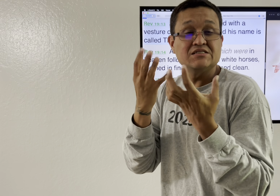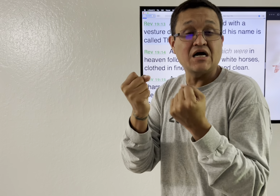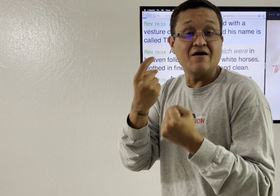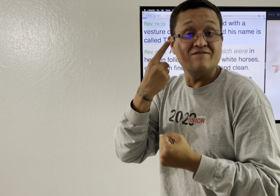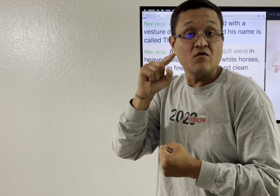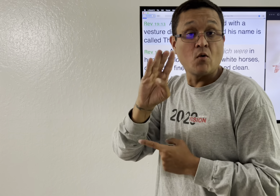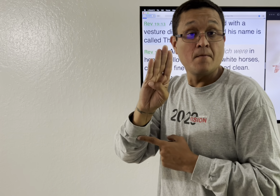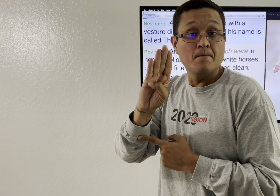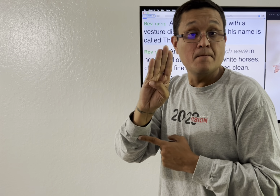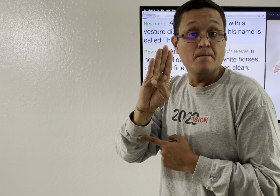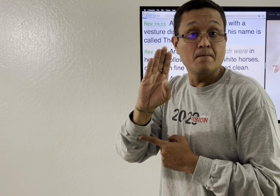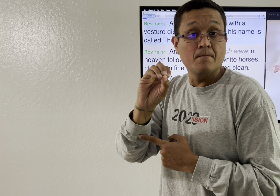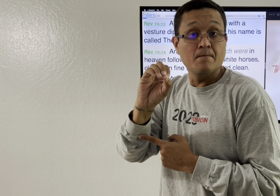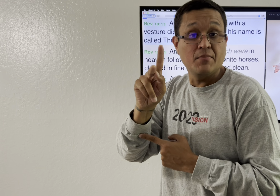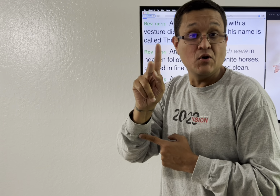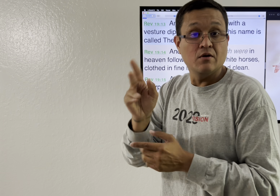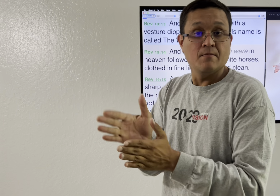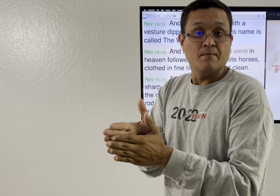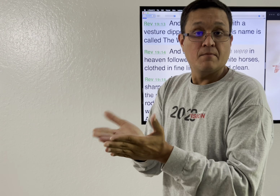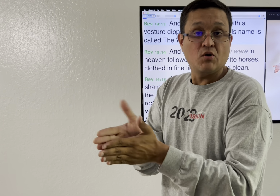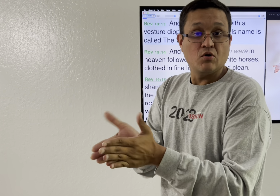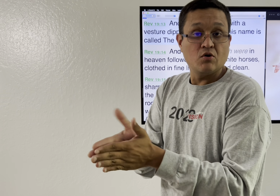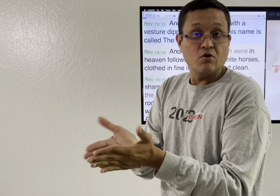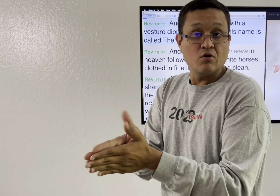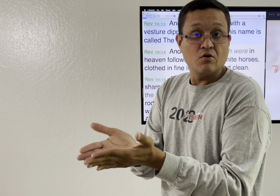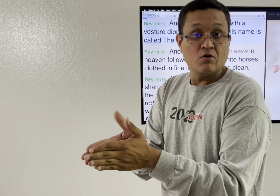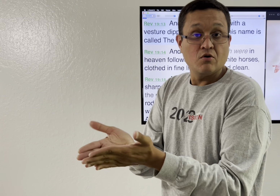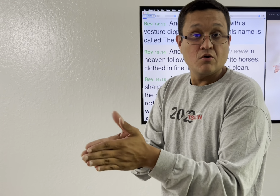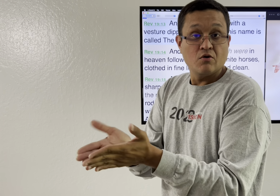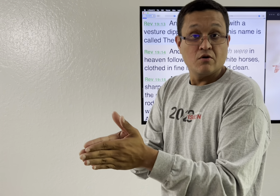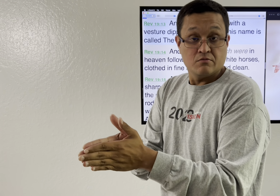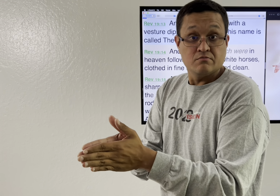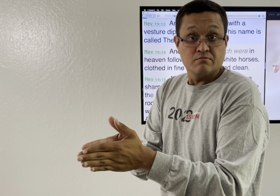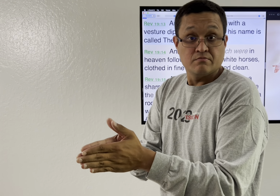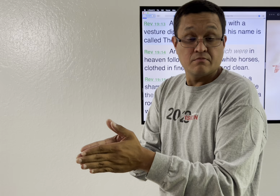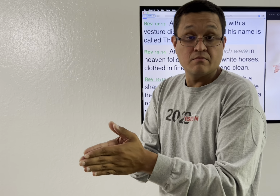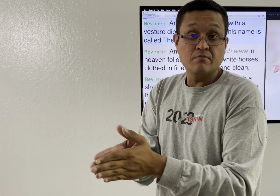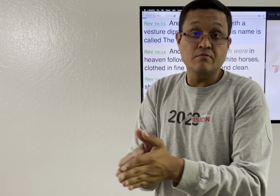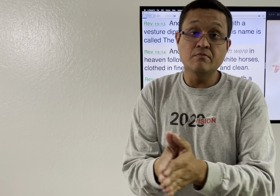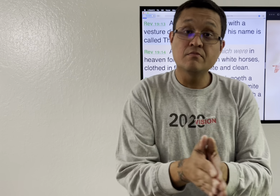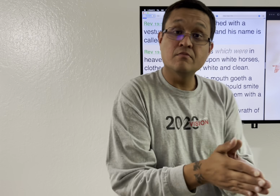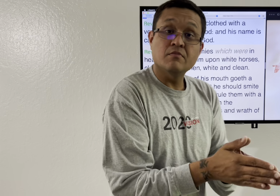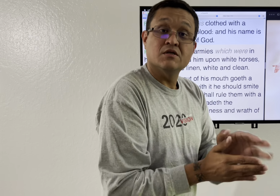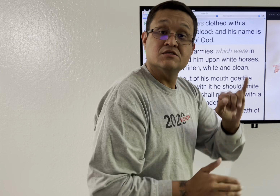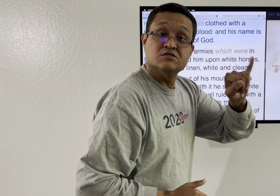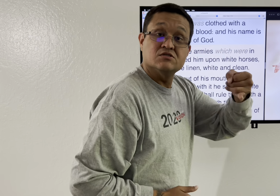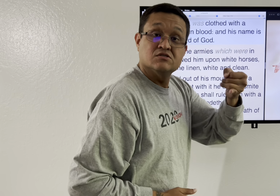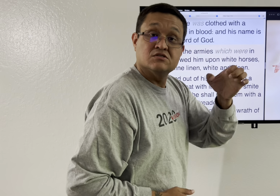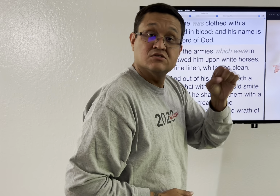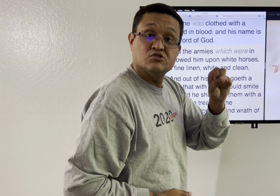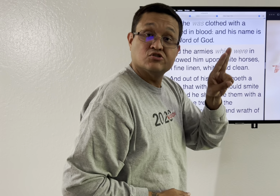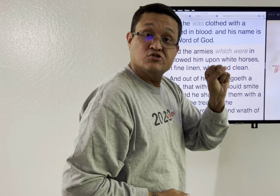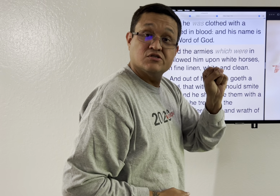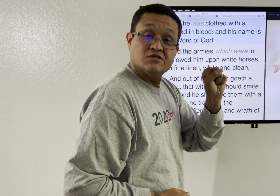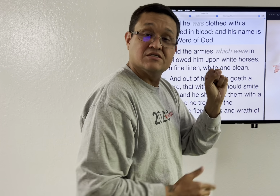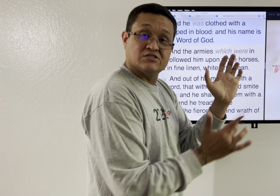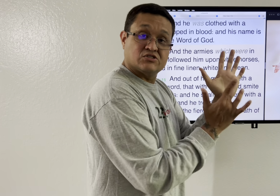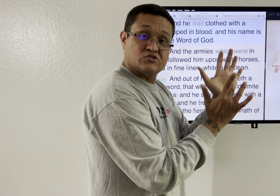And same as my wife is sitting here voicing for me, we have different words in sign language. This is why we sign Bible,